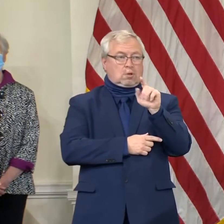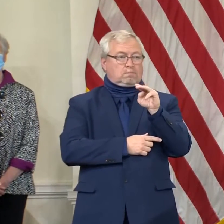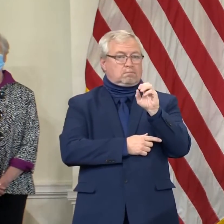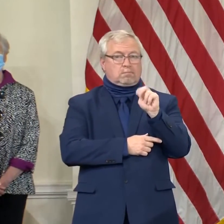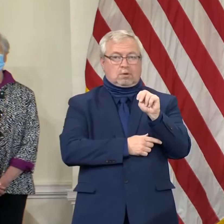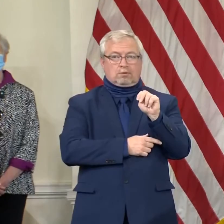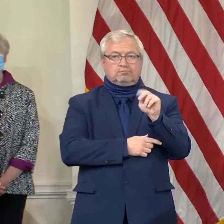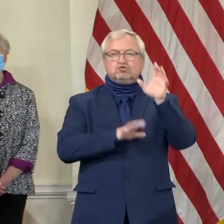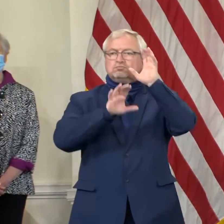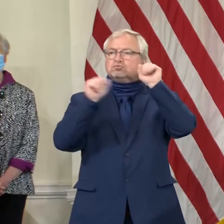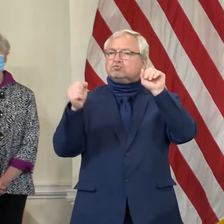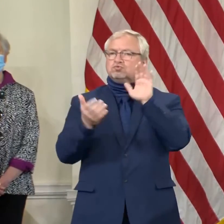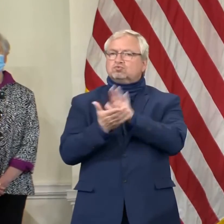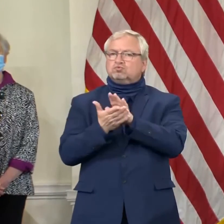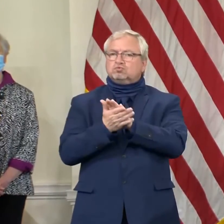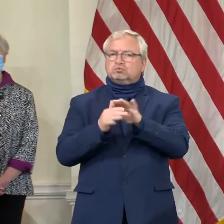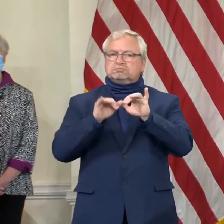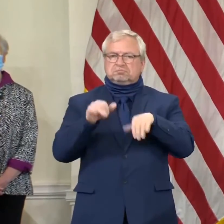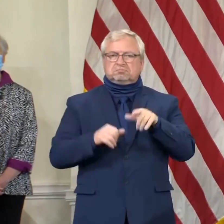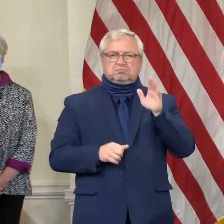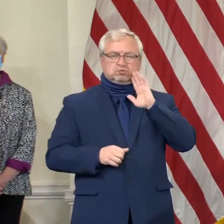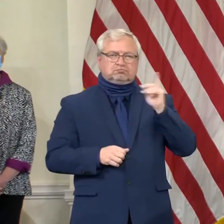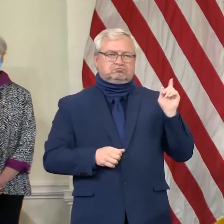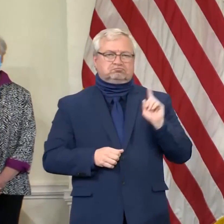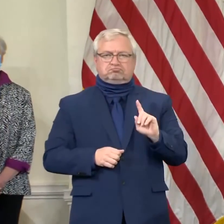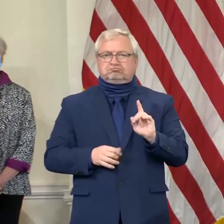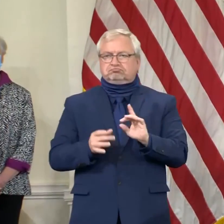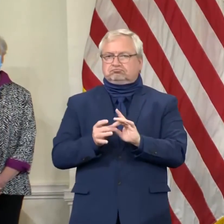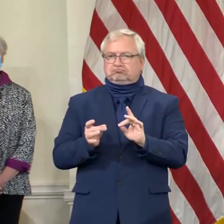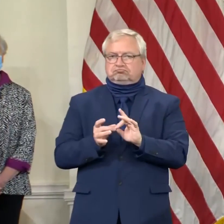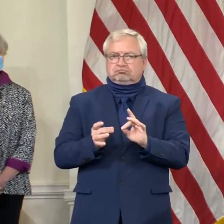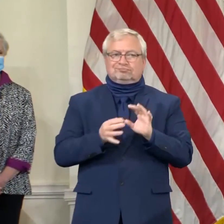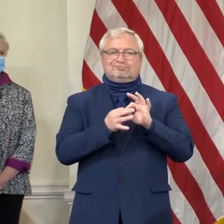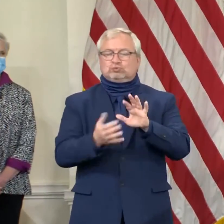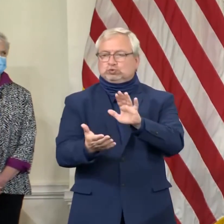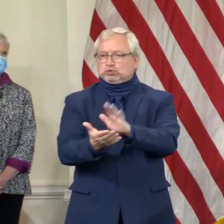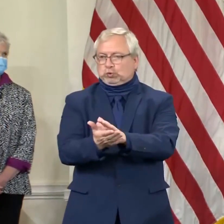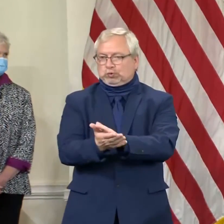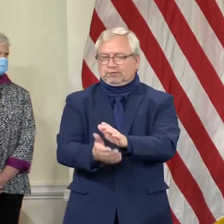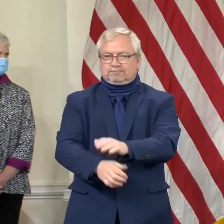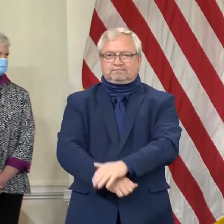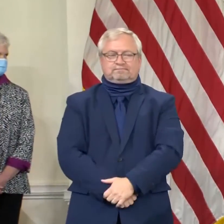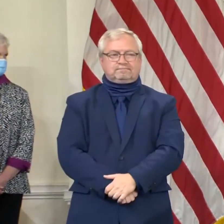some announcements regarding our statewide schools. Dr. Salmon.